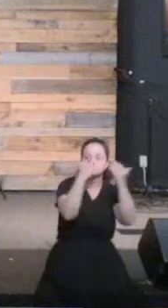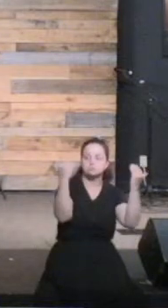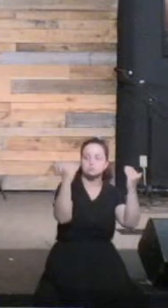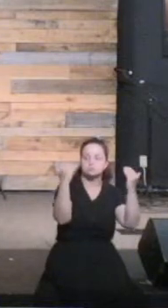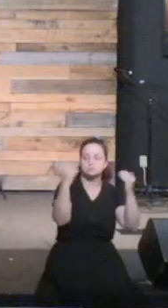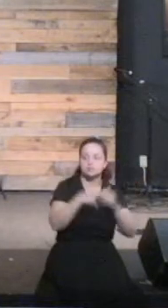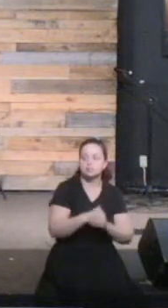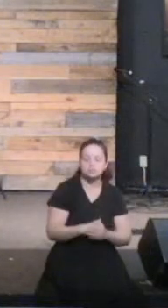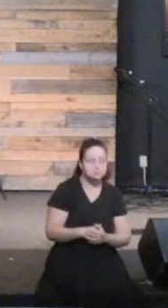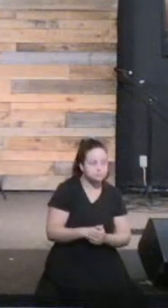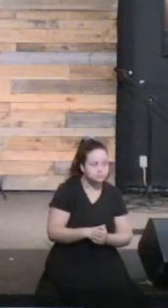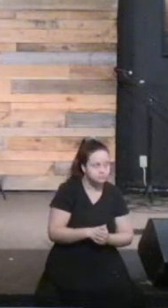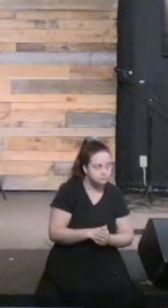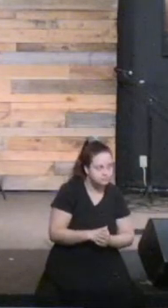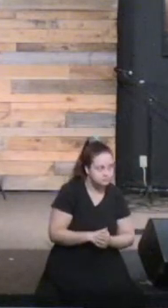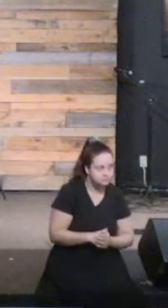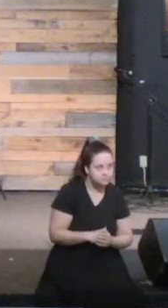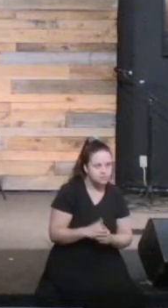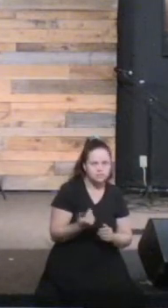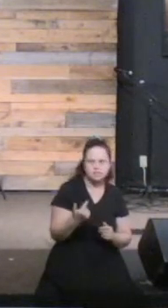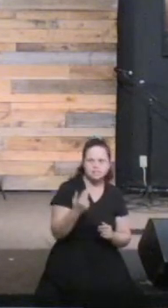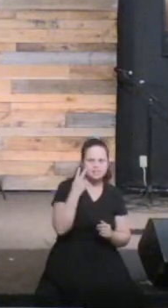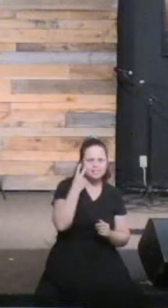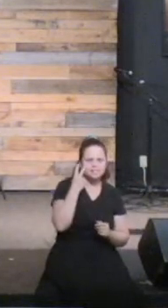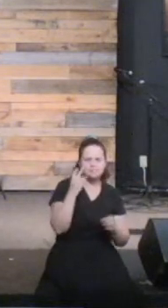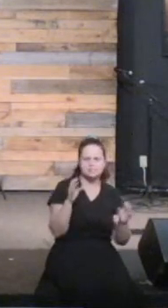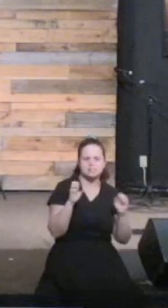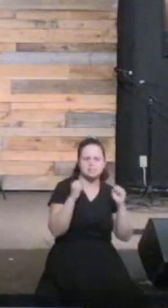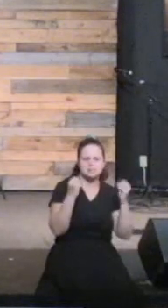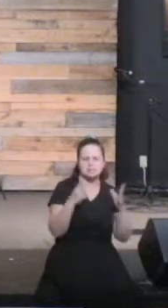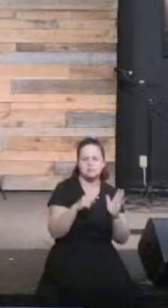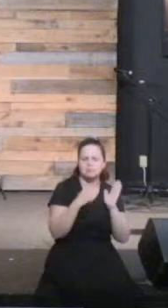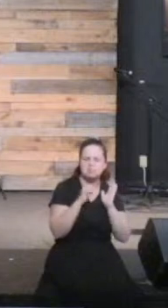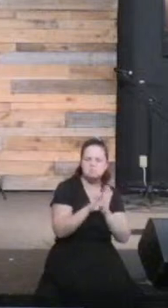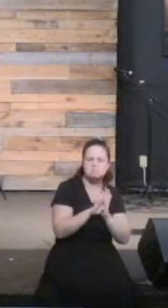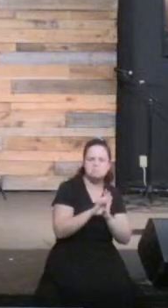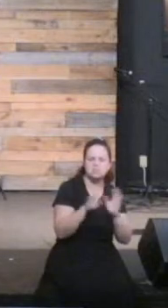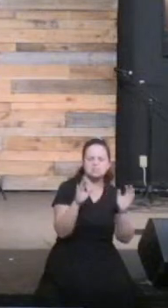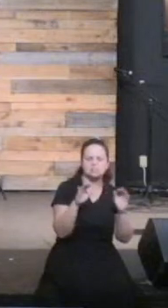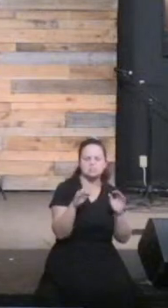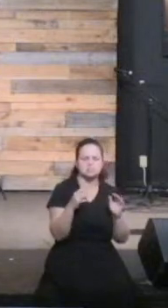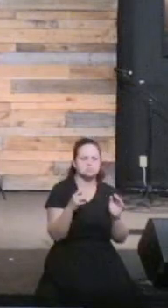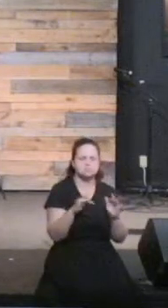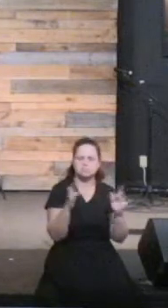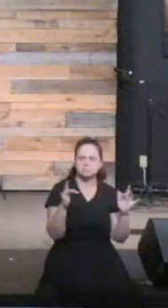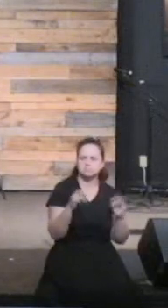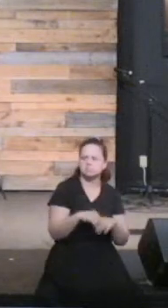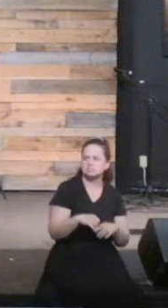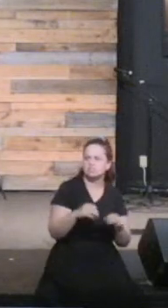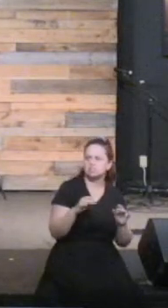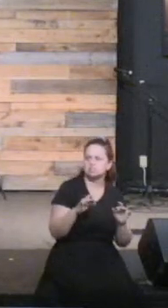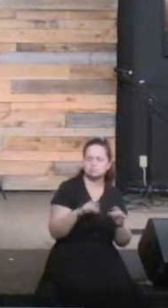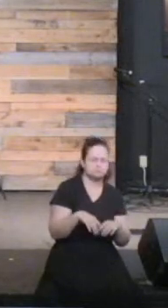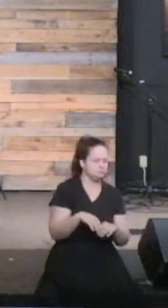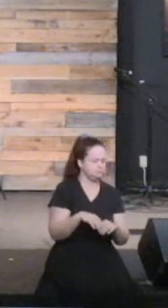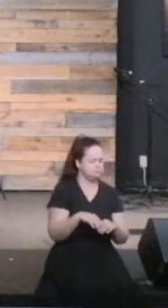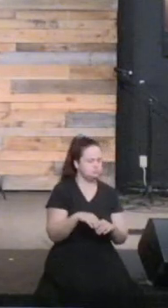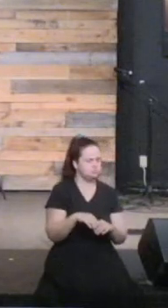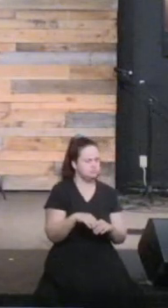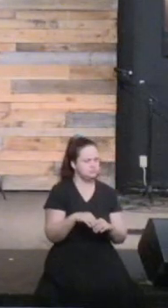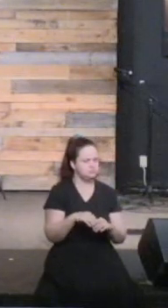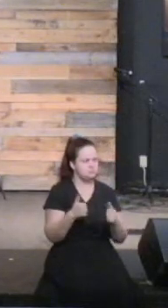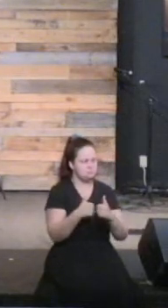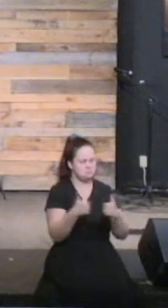and in your name before many miraculous signs and wonders away from me you evil Doer